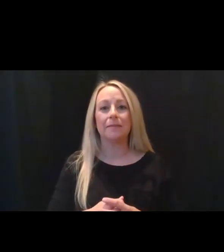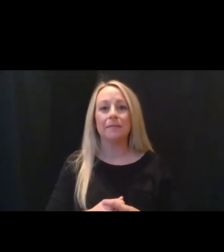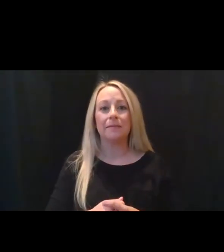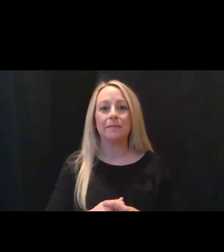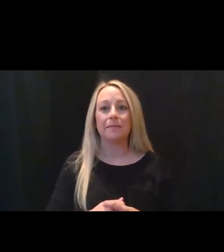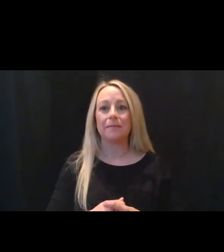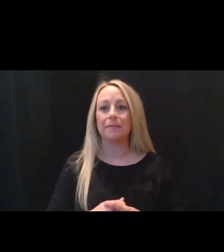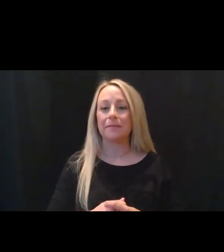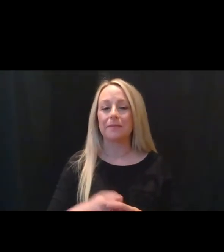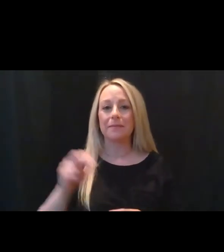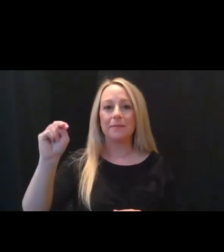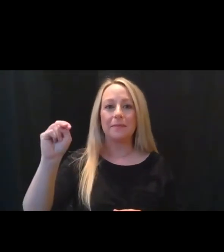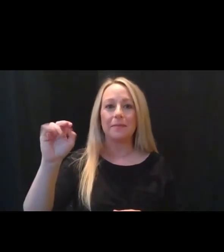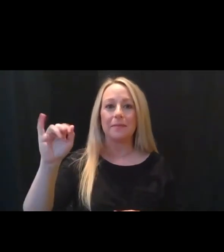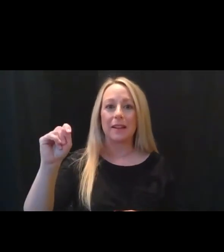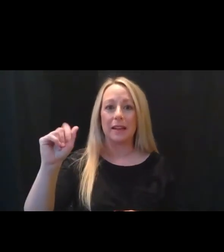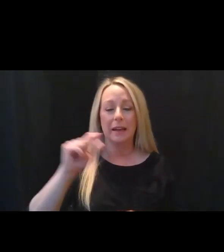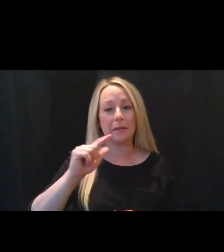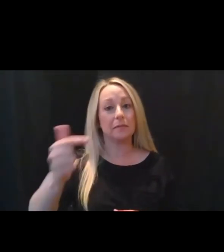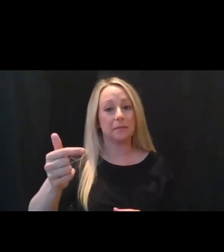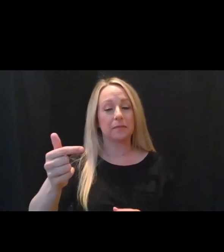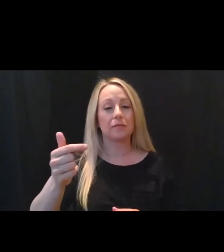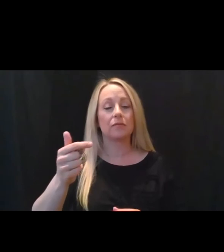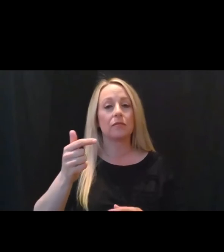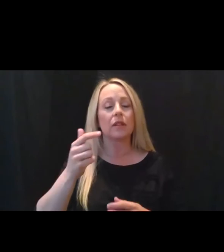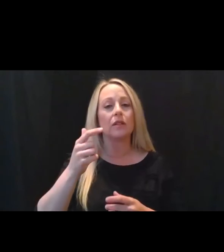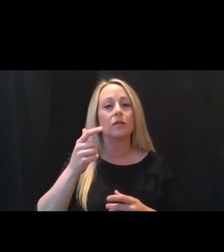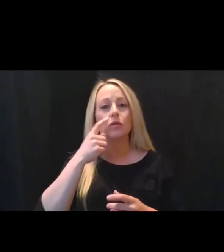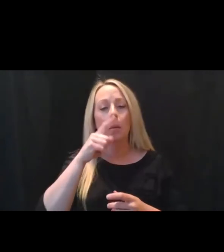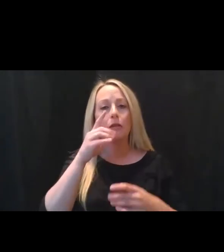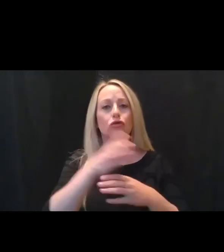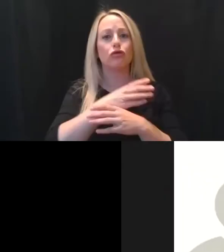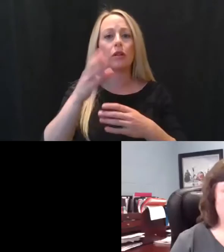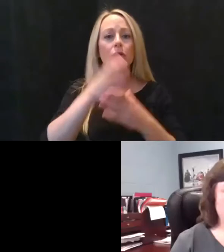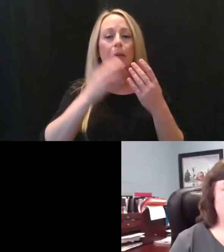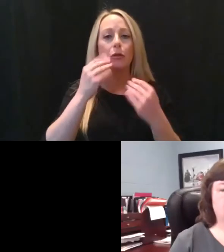Then we'll hear from Nita with Rock Island County on some information regarding vaccinations.